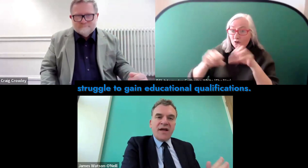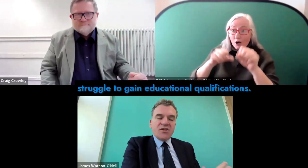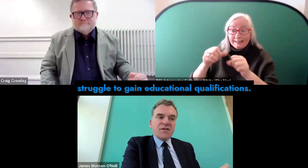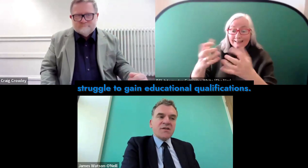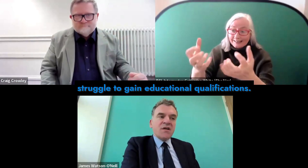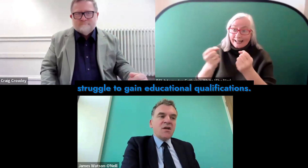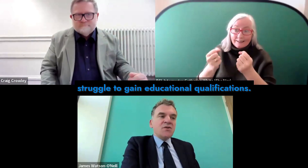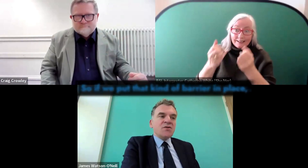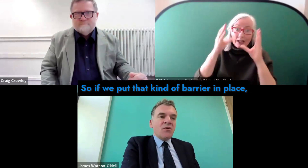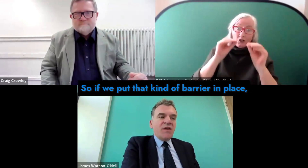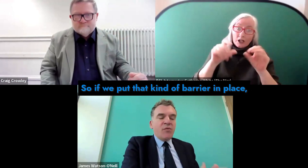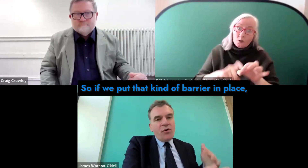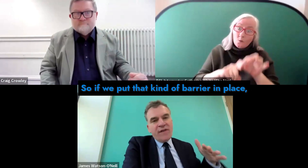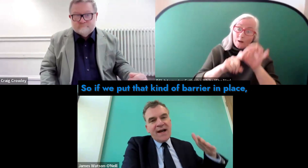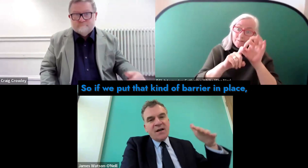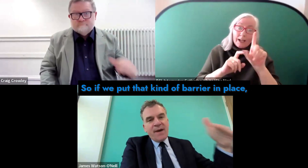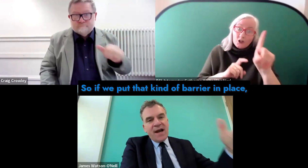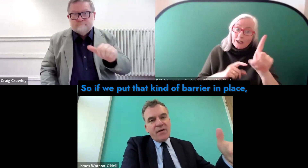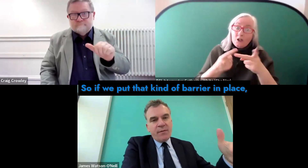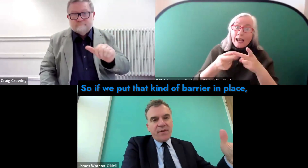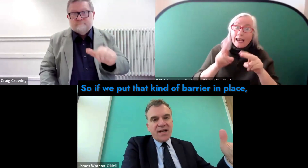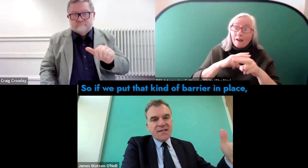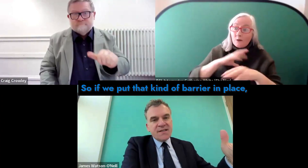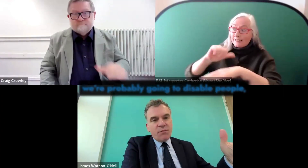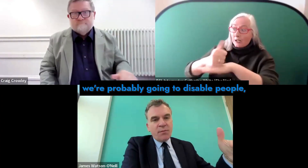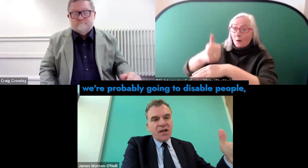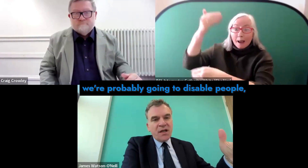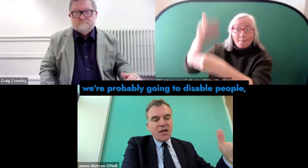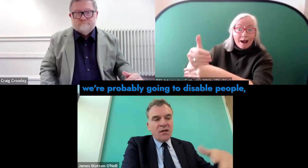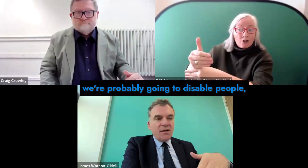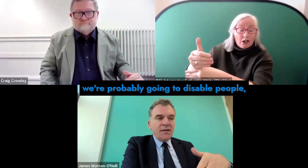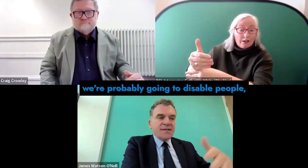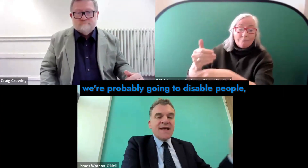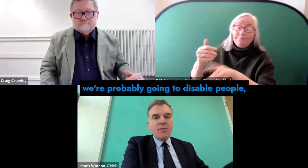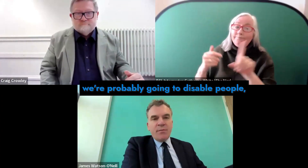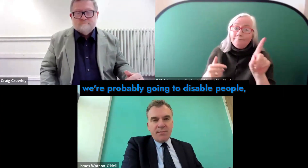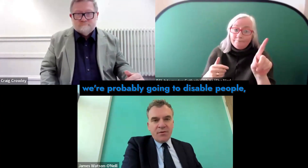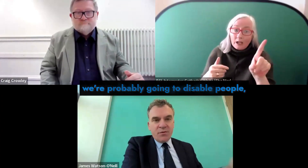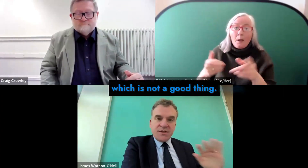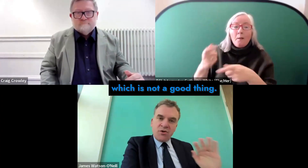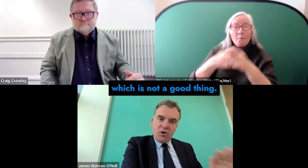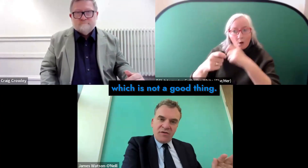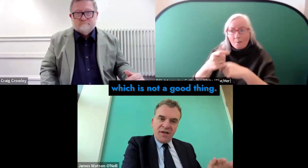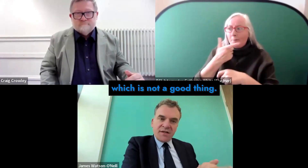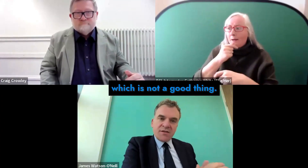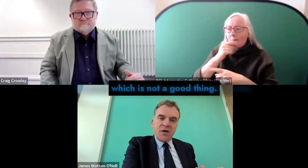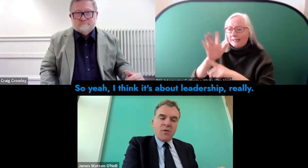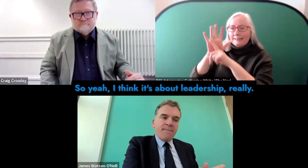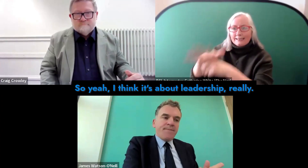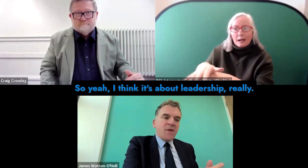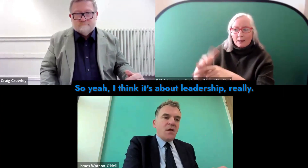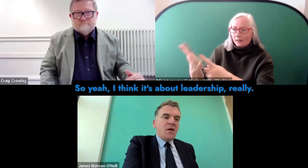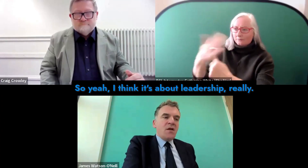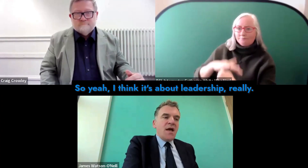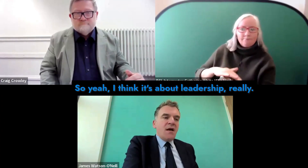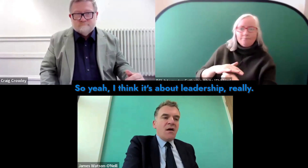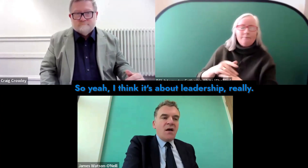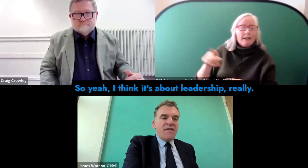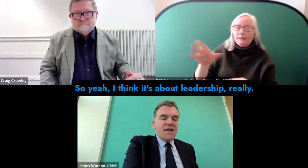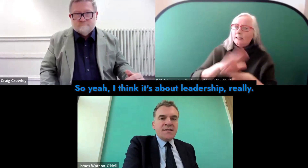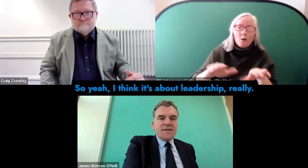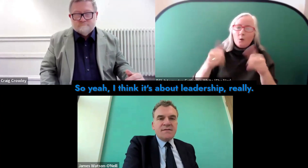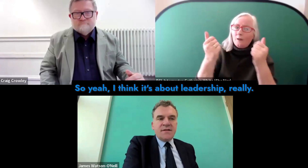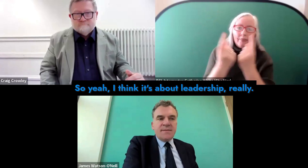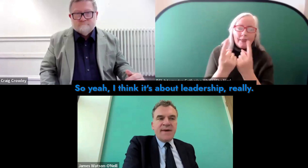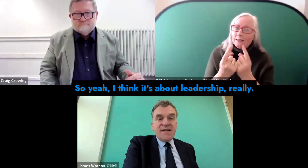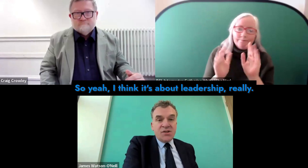educational qualifications. So if we put that kind of barrier in place, we're probably going to disable people, which is not a good thing. So yeah,